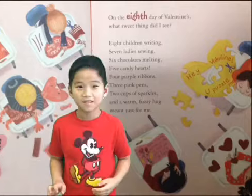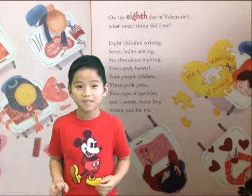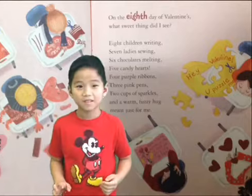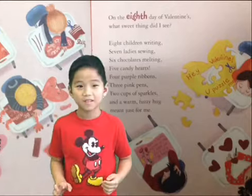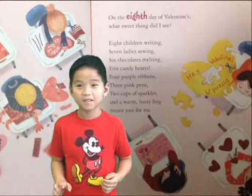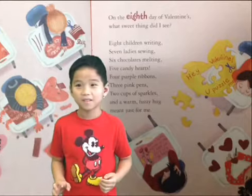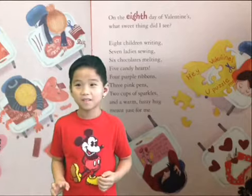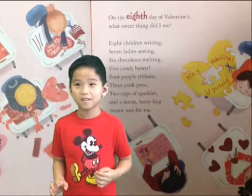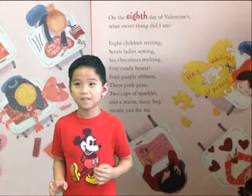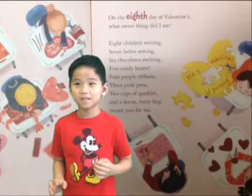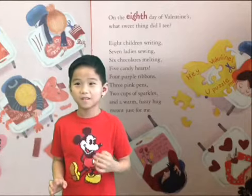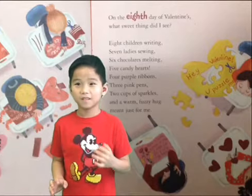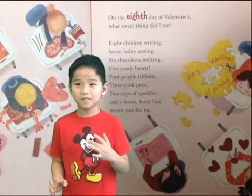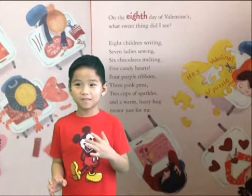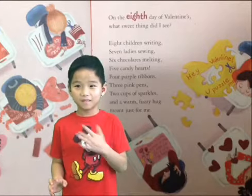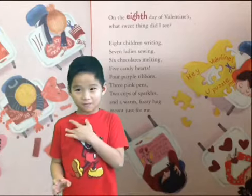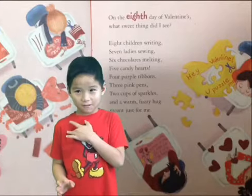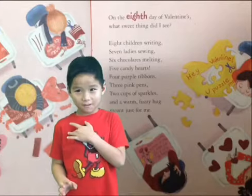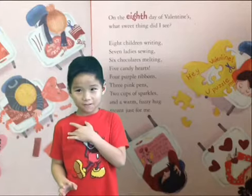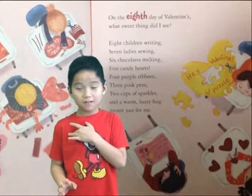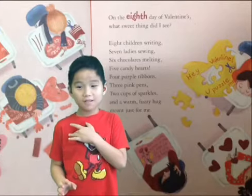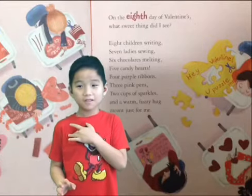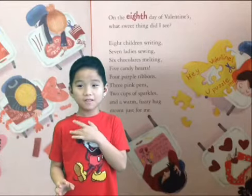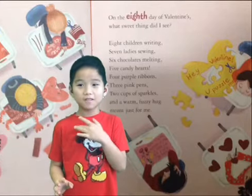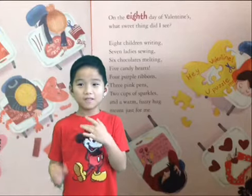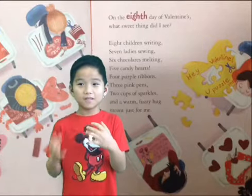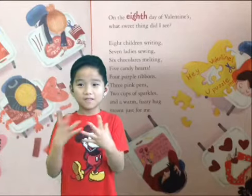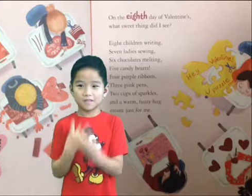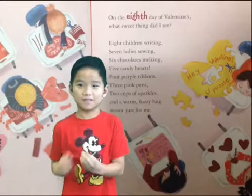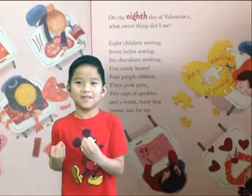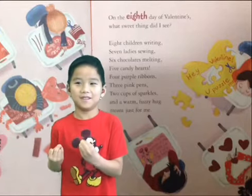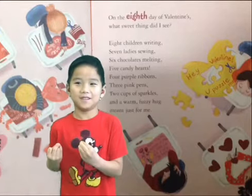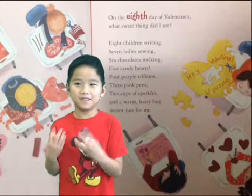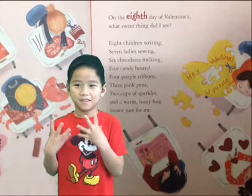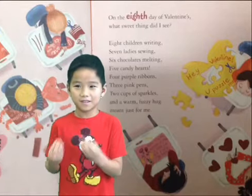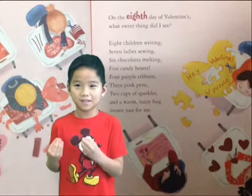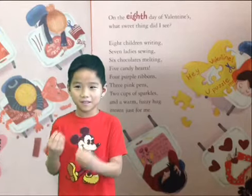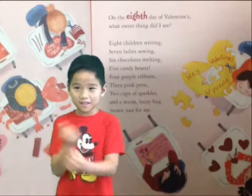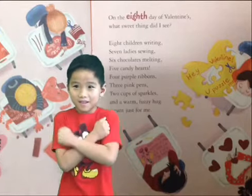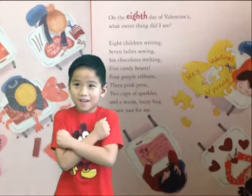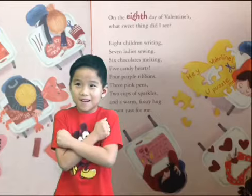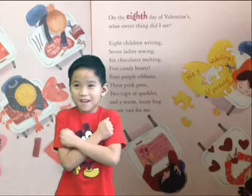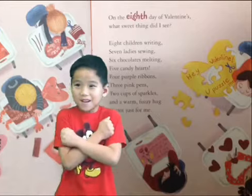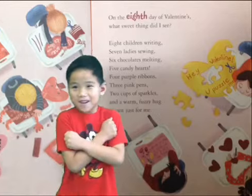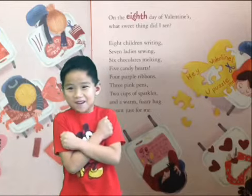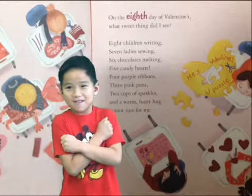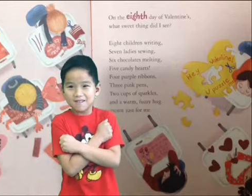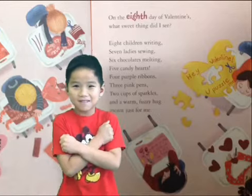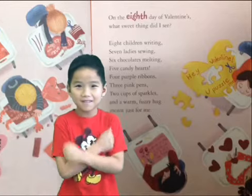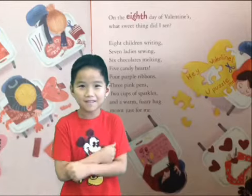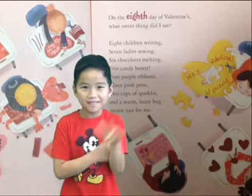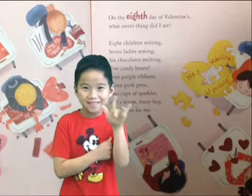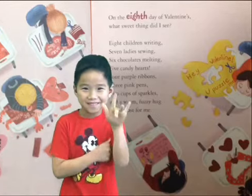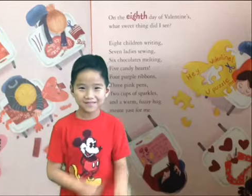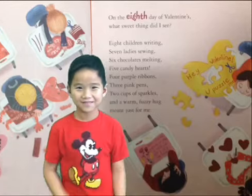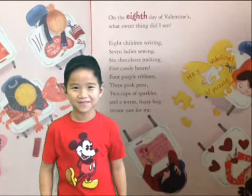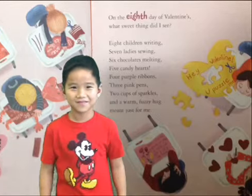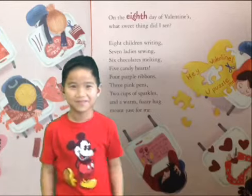and a warm fuzzy hood meant